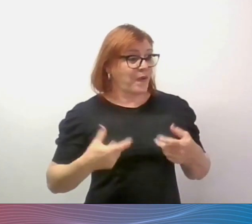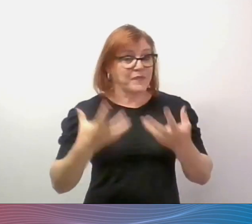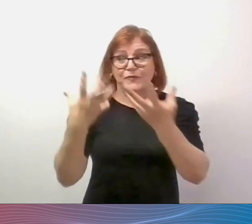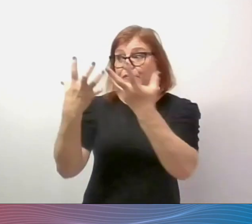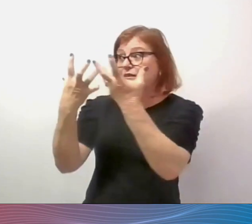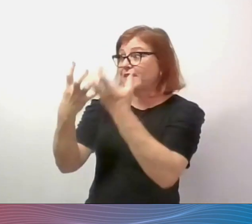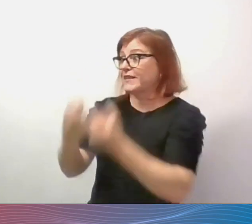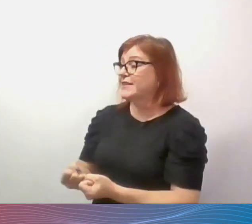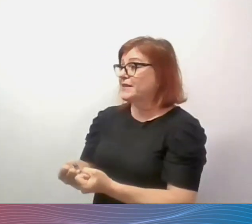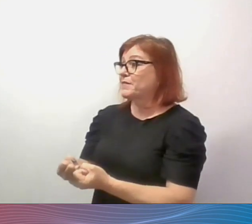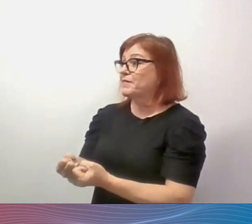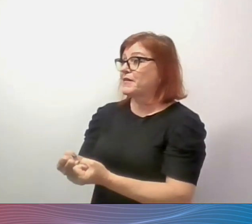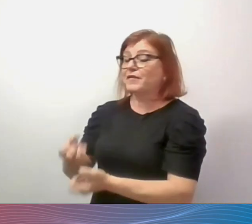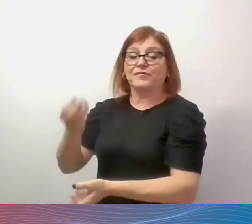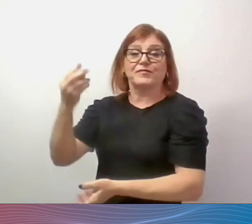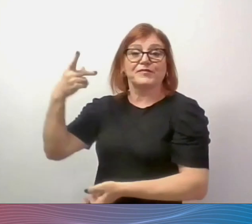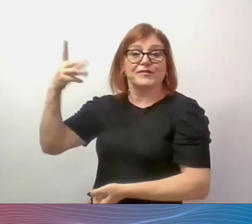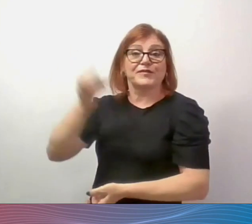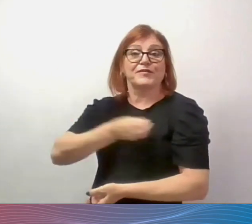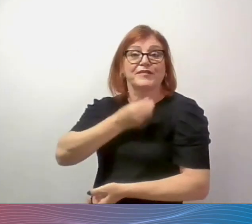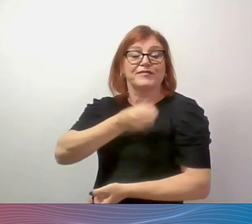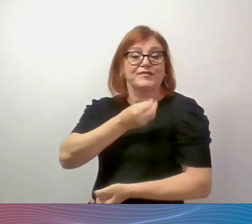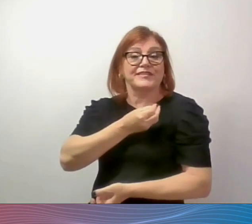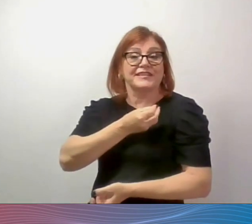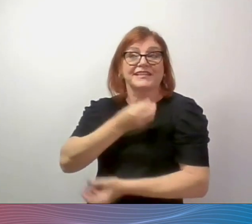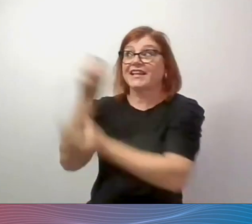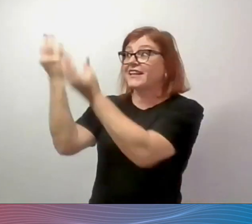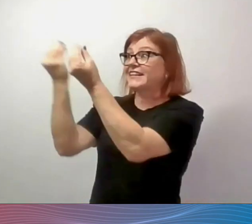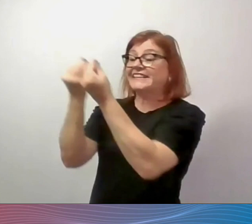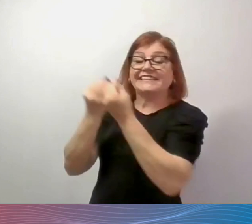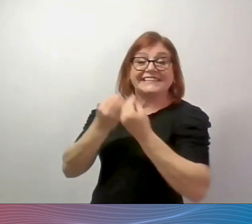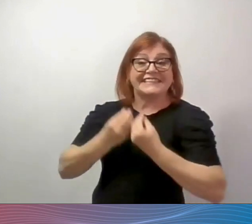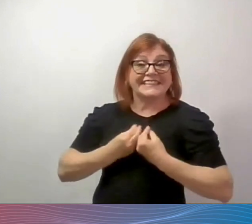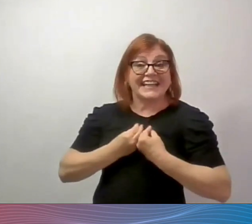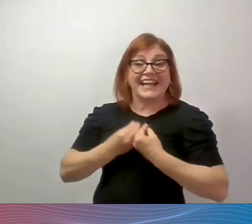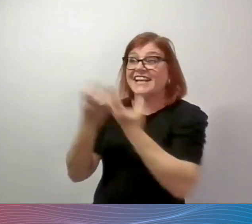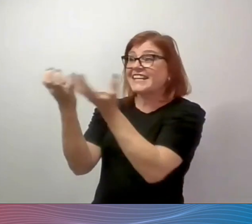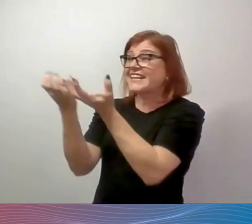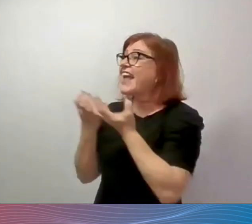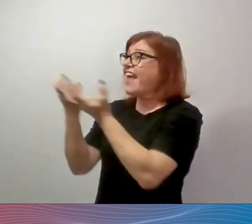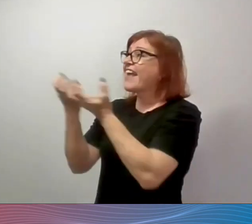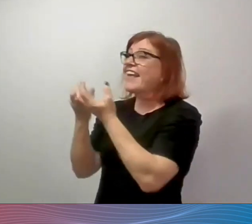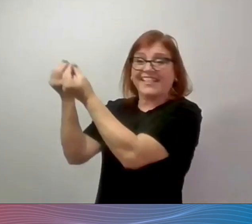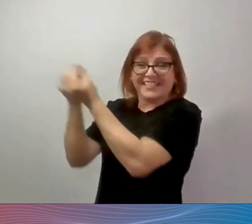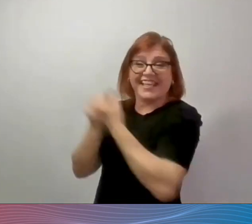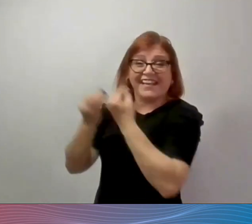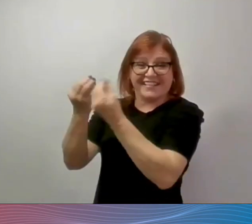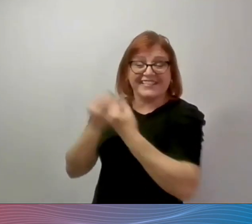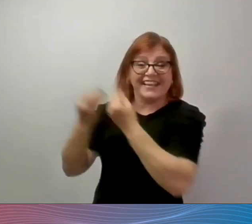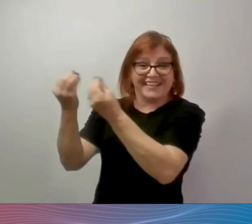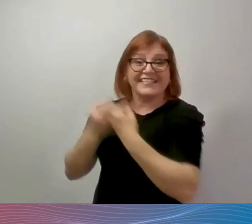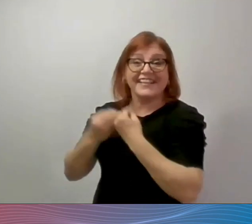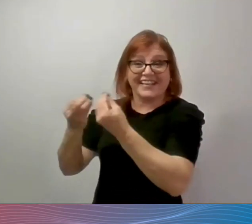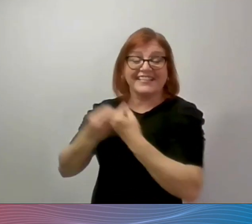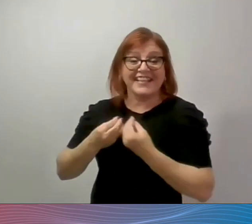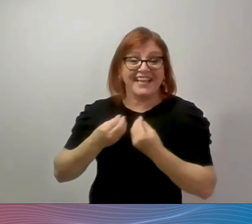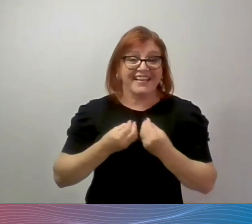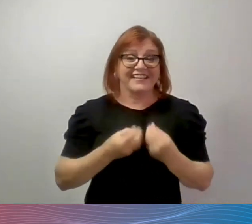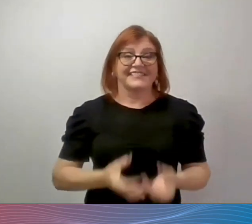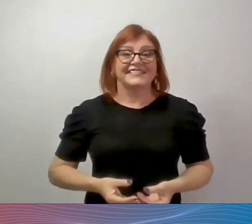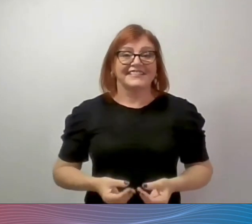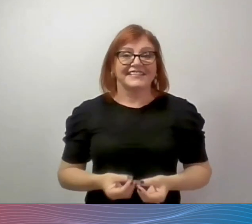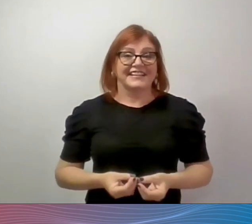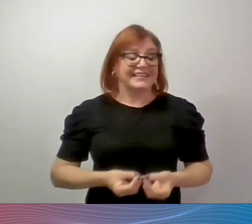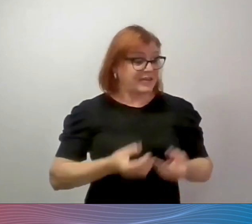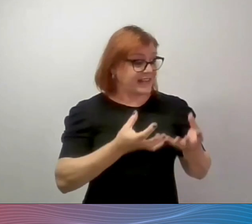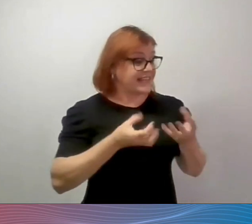his donation, his giving. Deus é amor, ele quer se doar, ele criou o homem para receber a doação. God is love, he